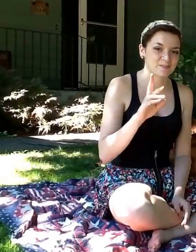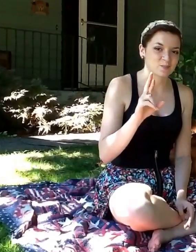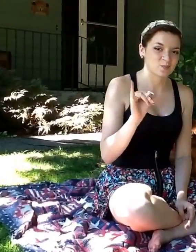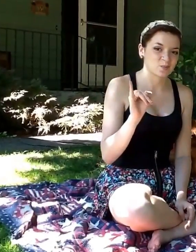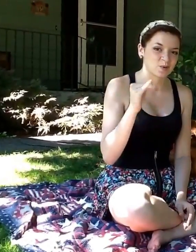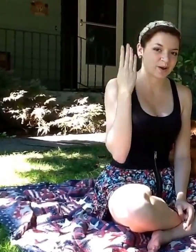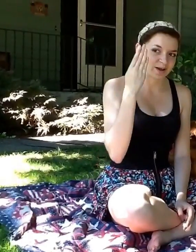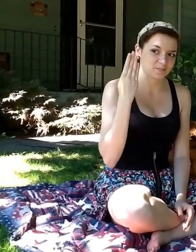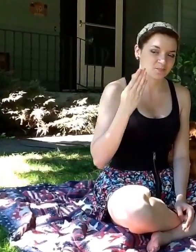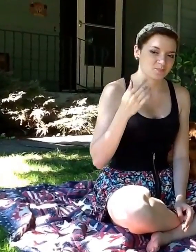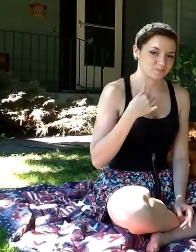is Bree.